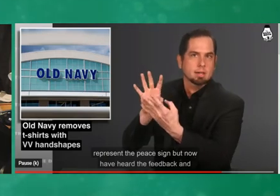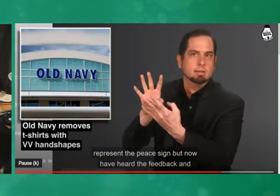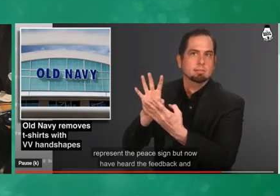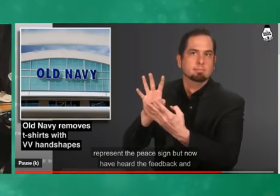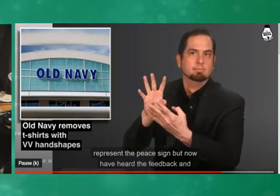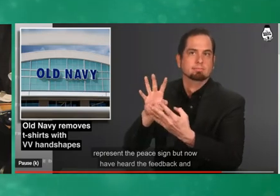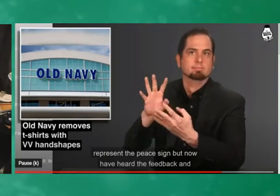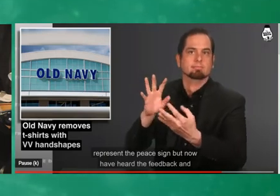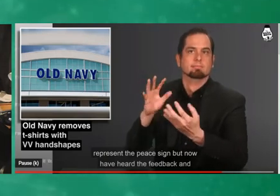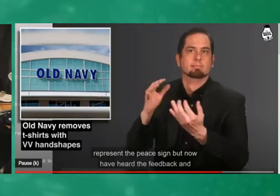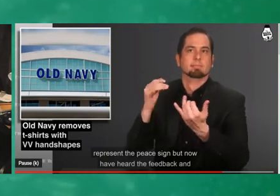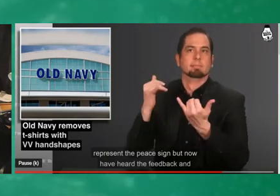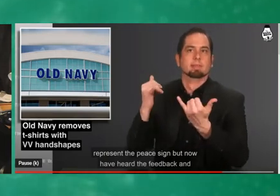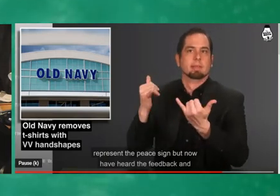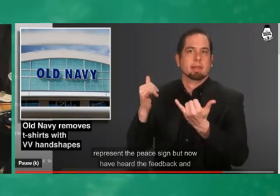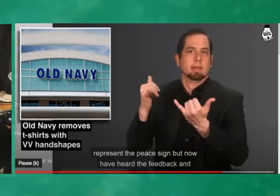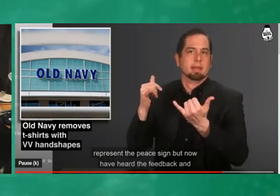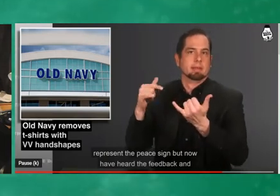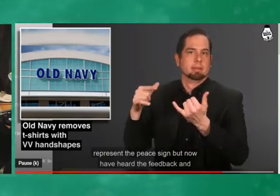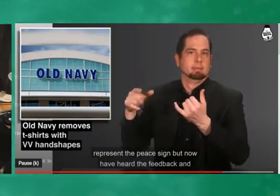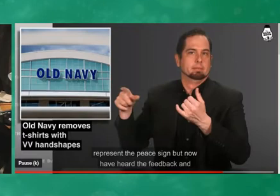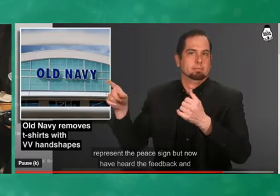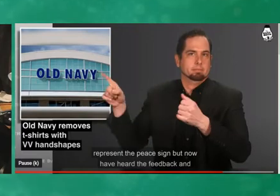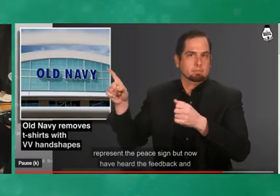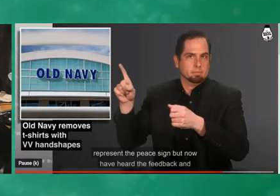So feedback.